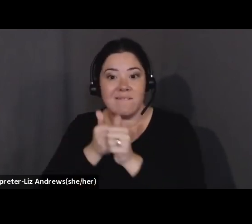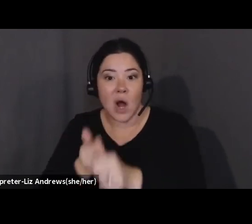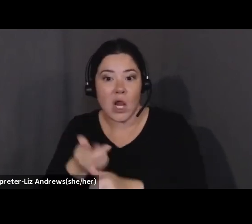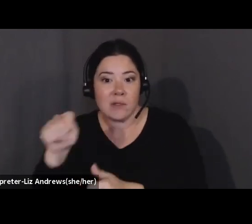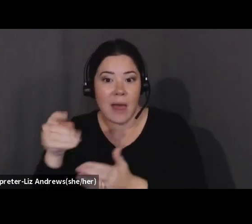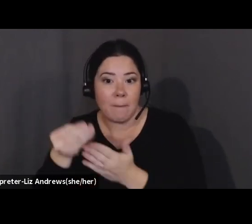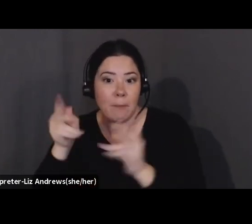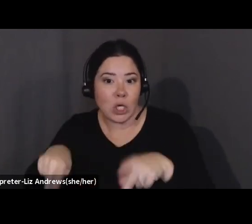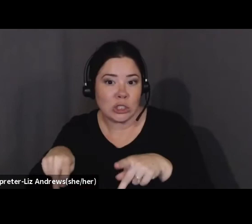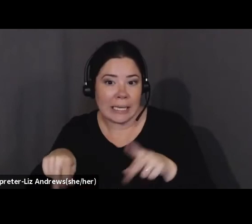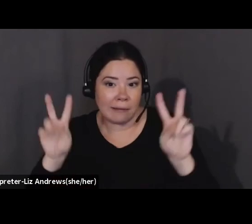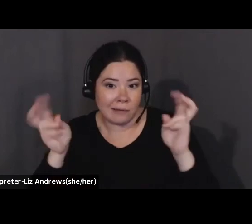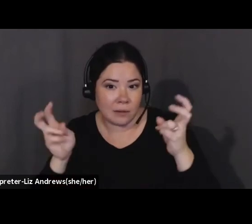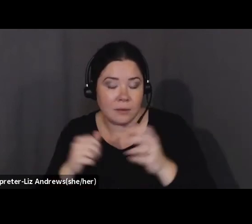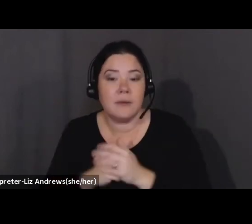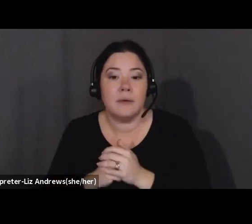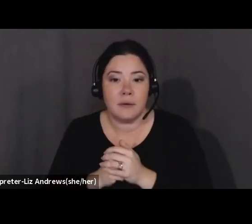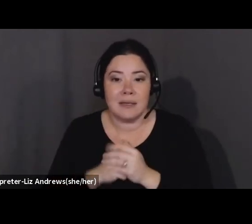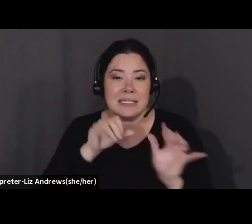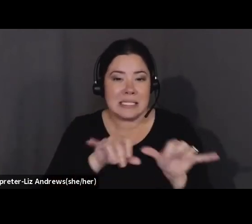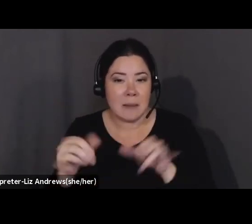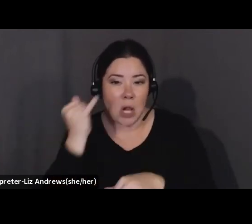similar demonstrations is